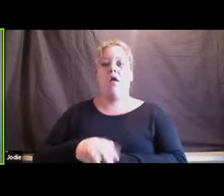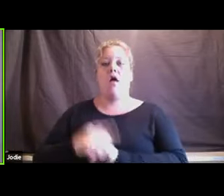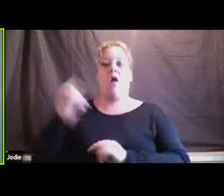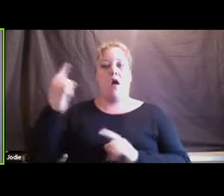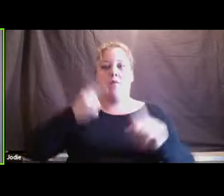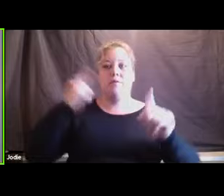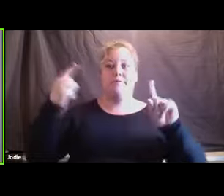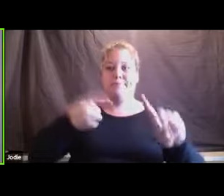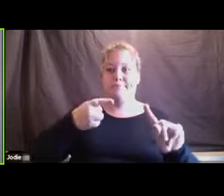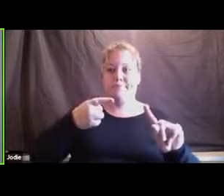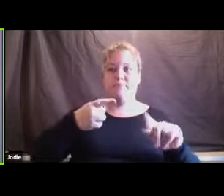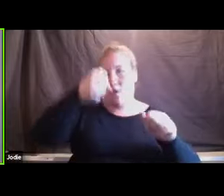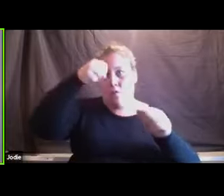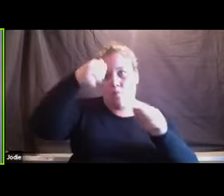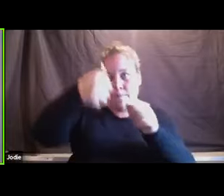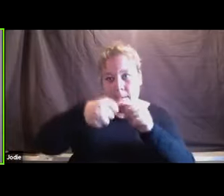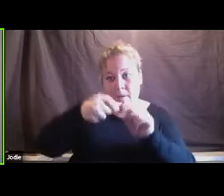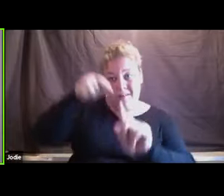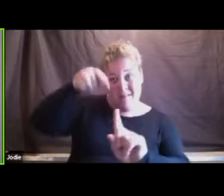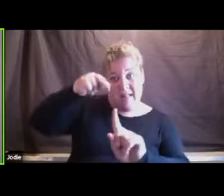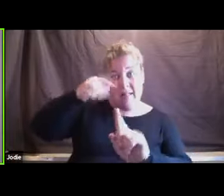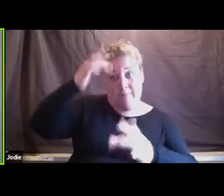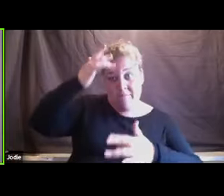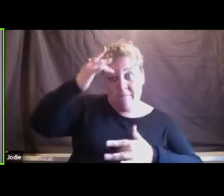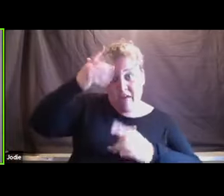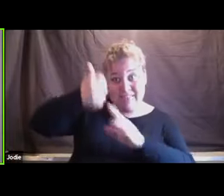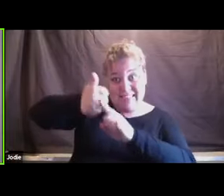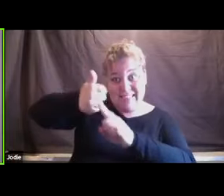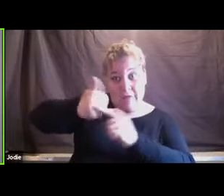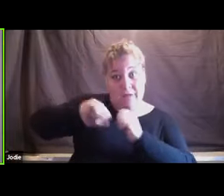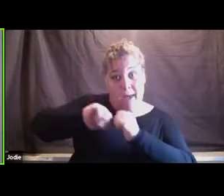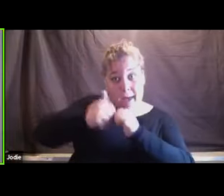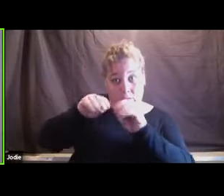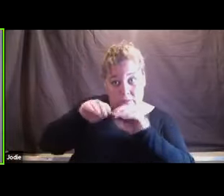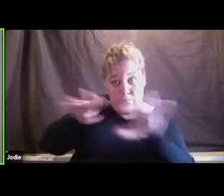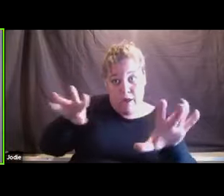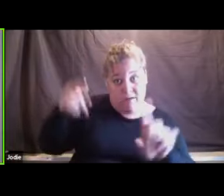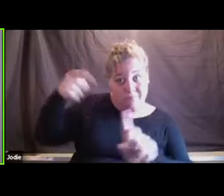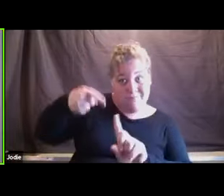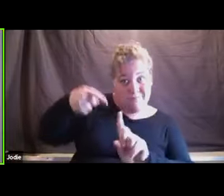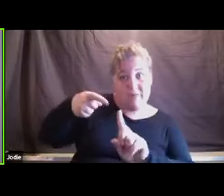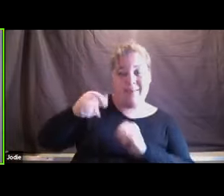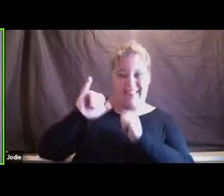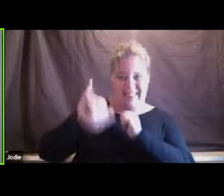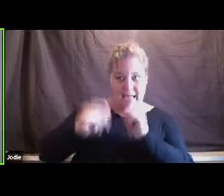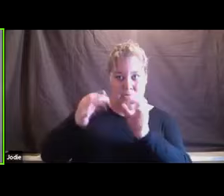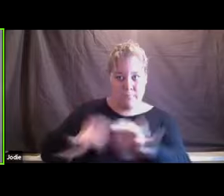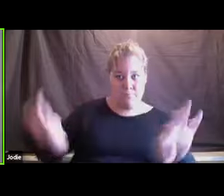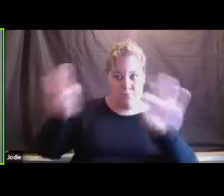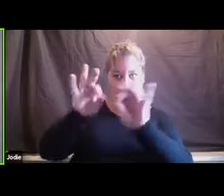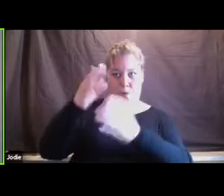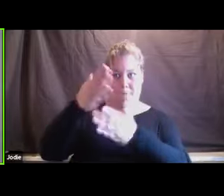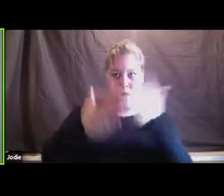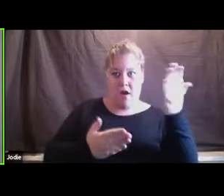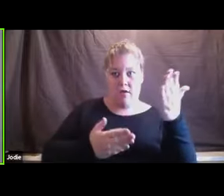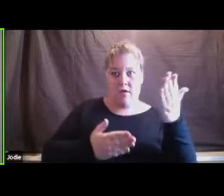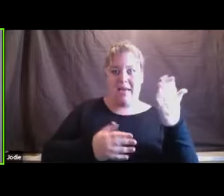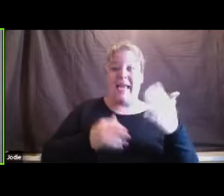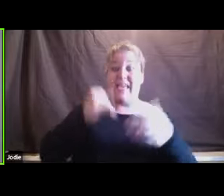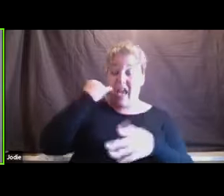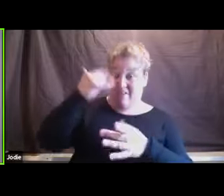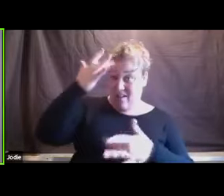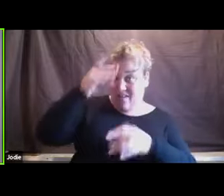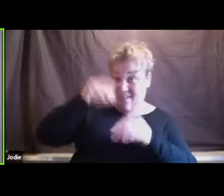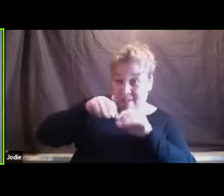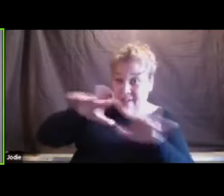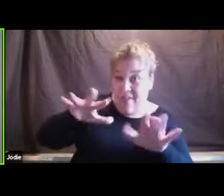let's remember how the virus spreads. I talk about this all the time, and hopefully that sends the message that that's how we need to make decisions.